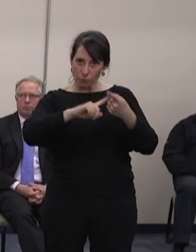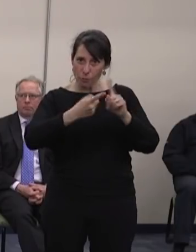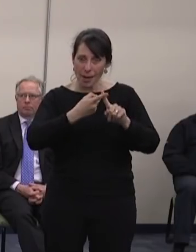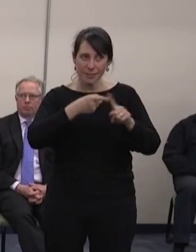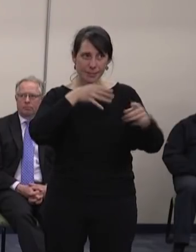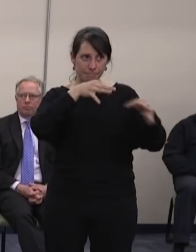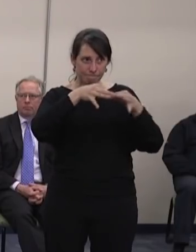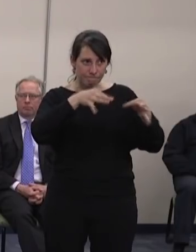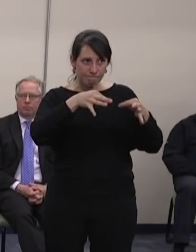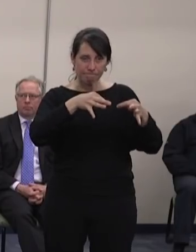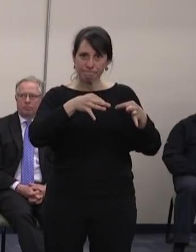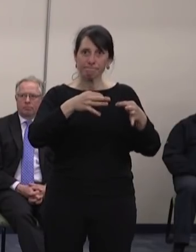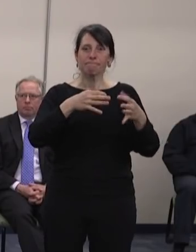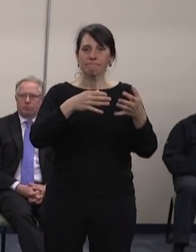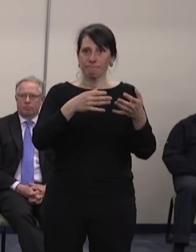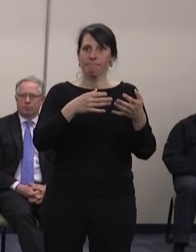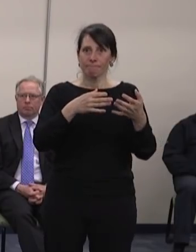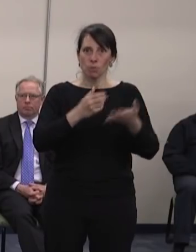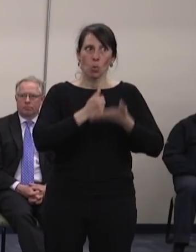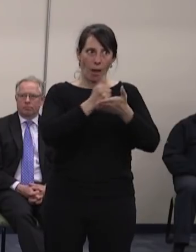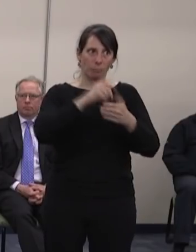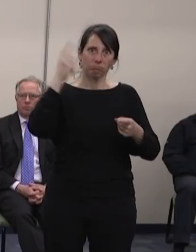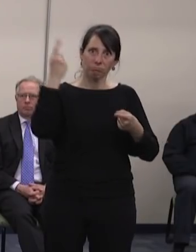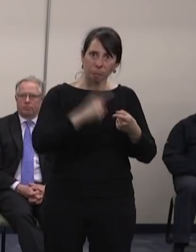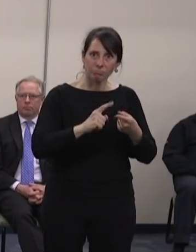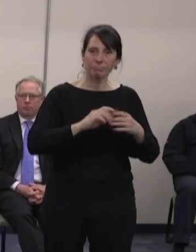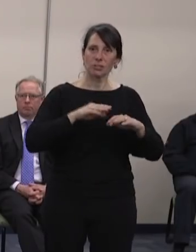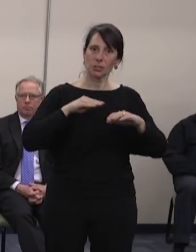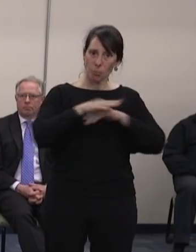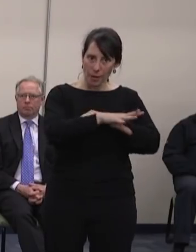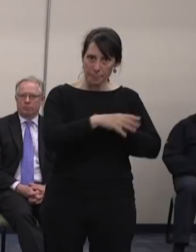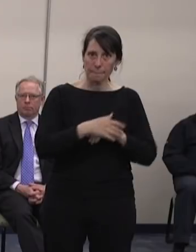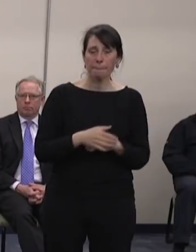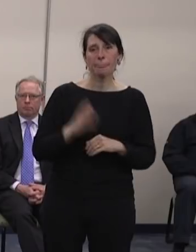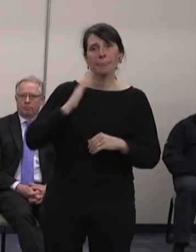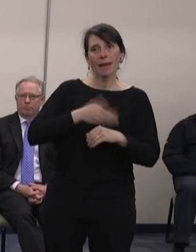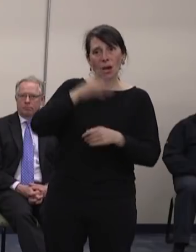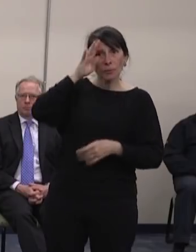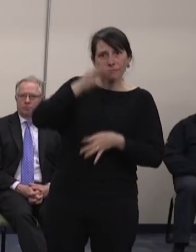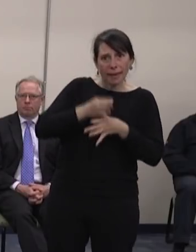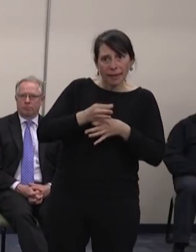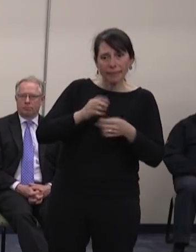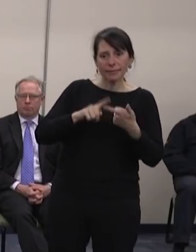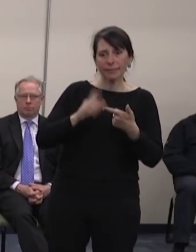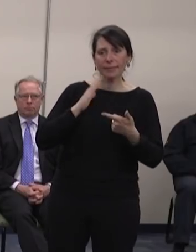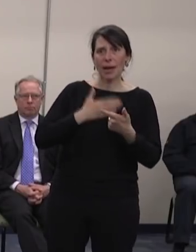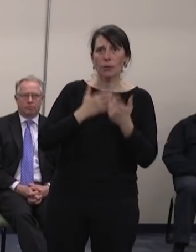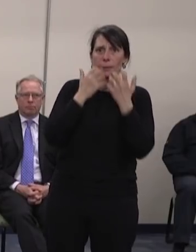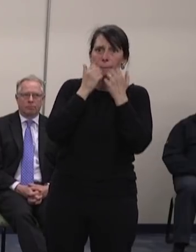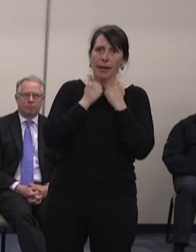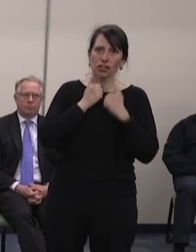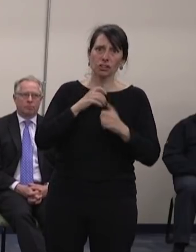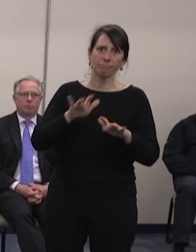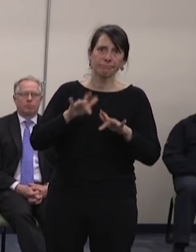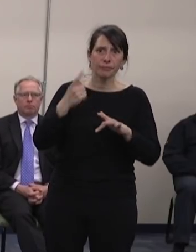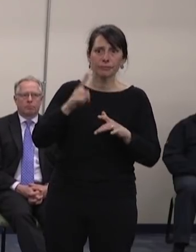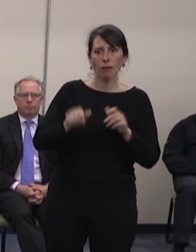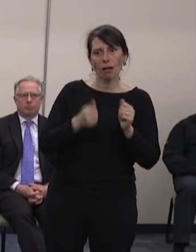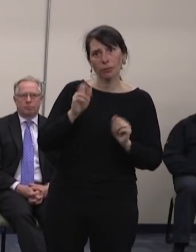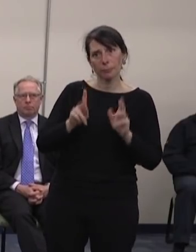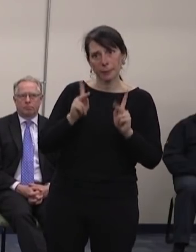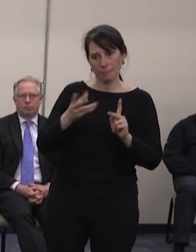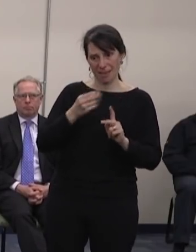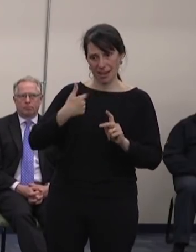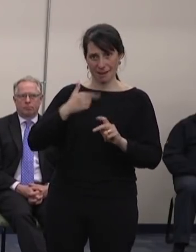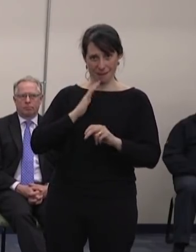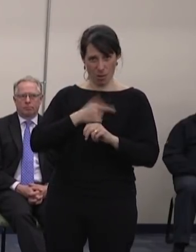disease. Our faith, our compassion, and our resolve will dictate what happens